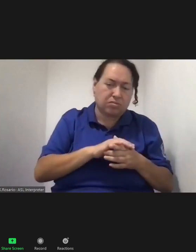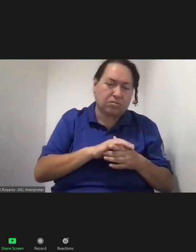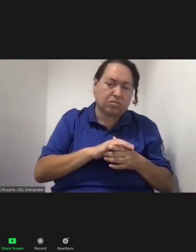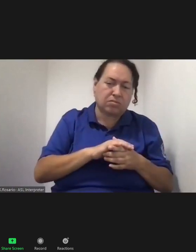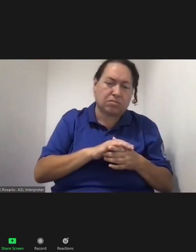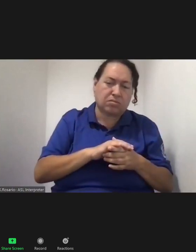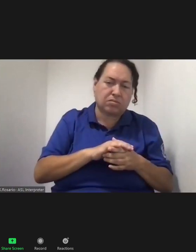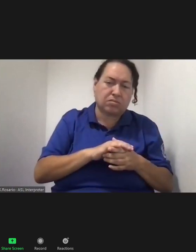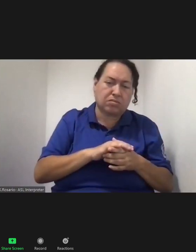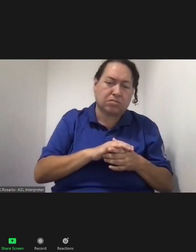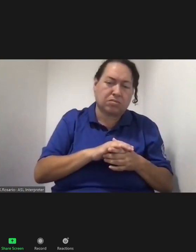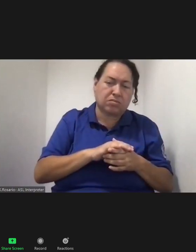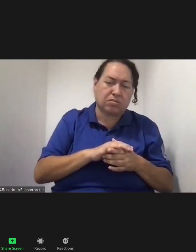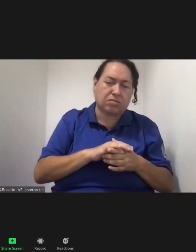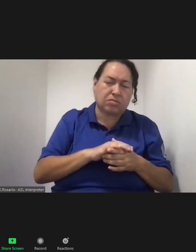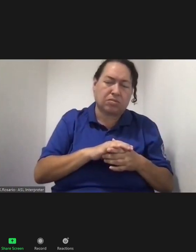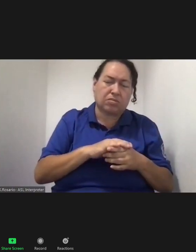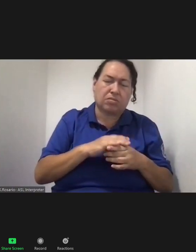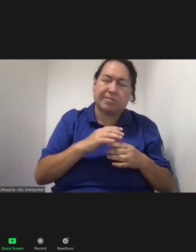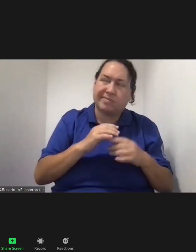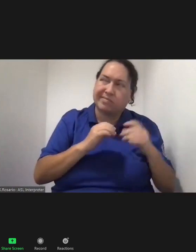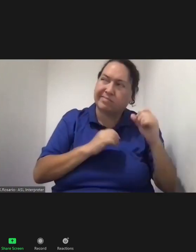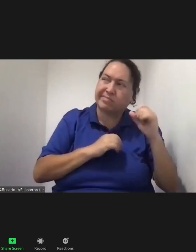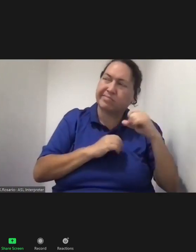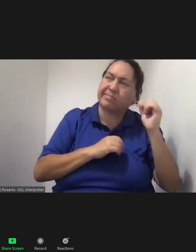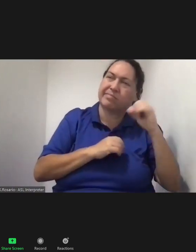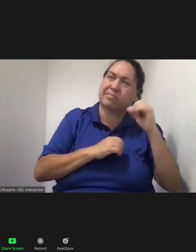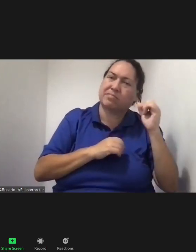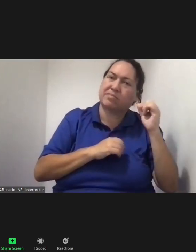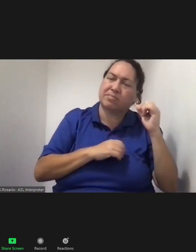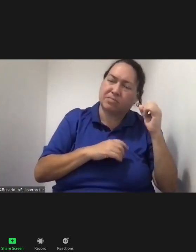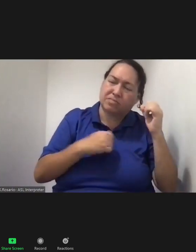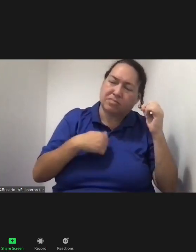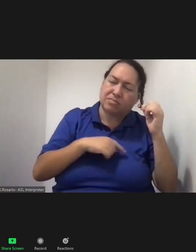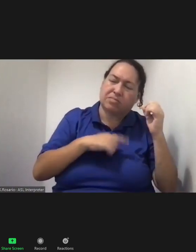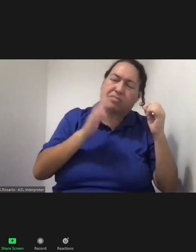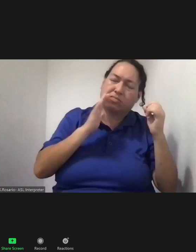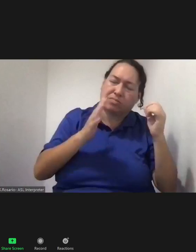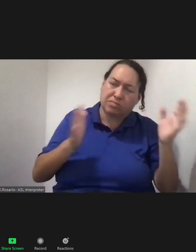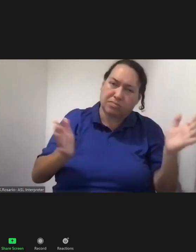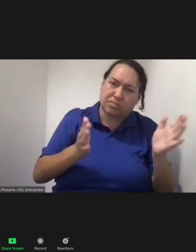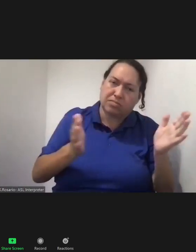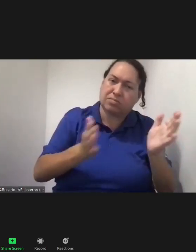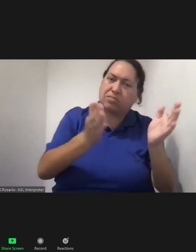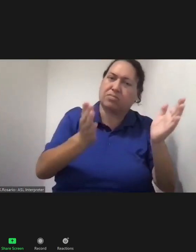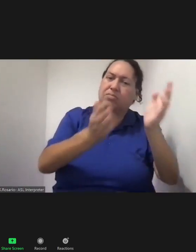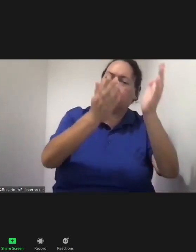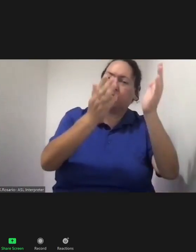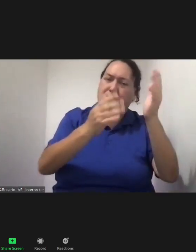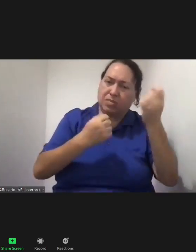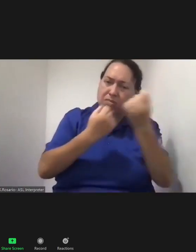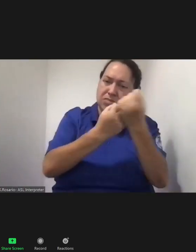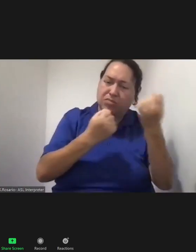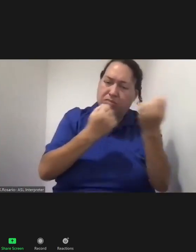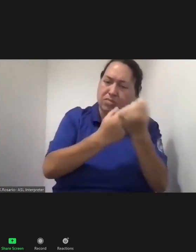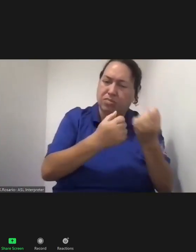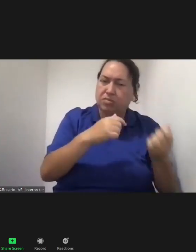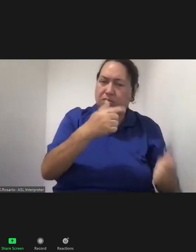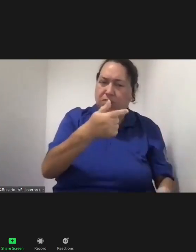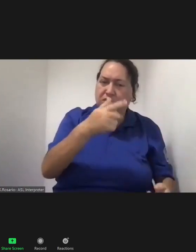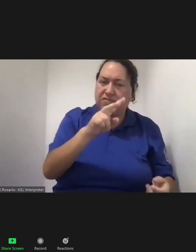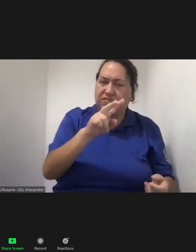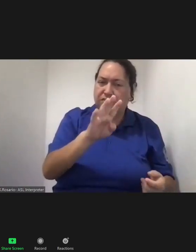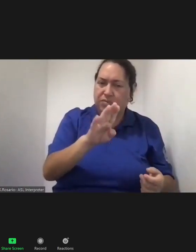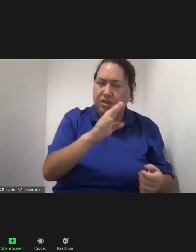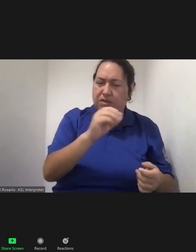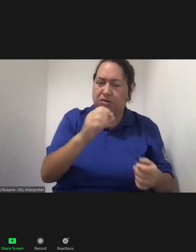We are, of course, going to support GVB and support tourism in any way